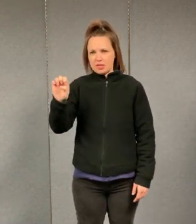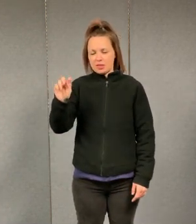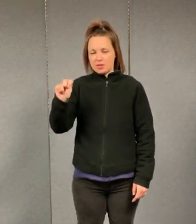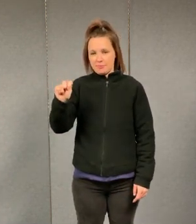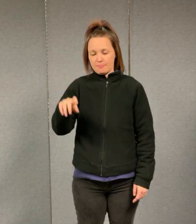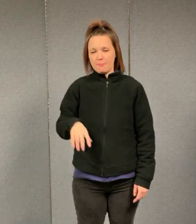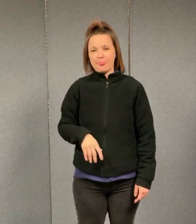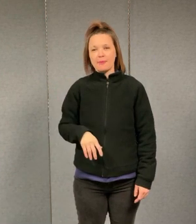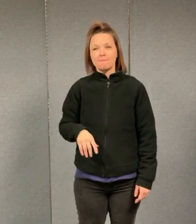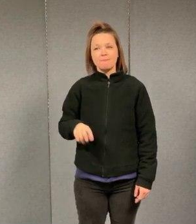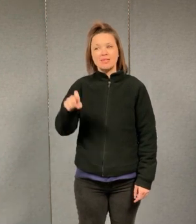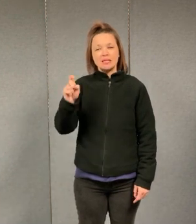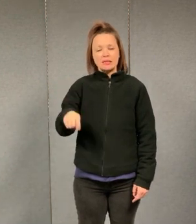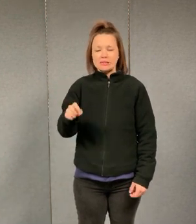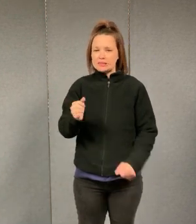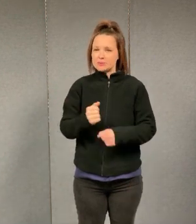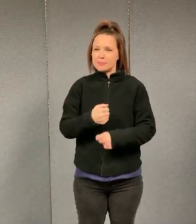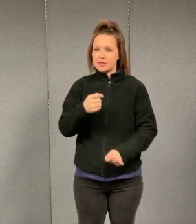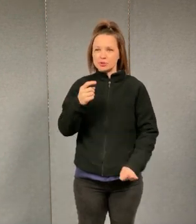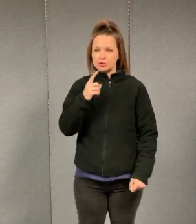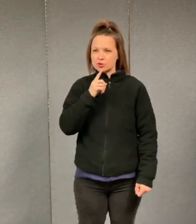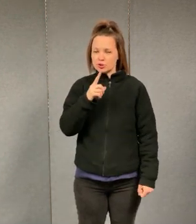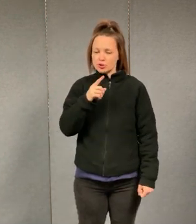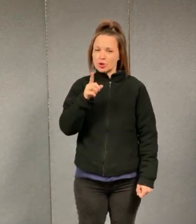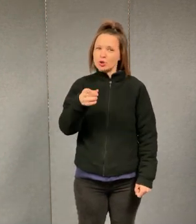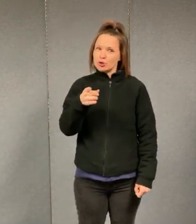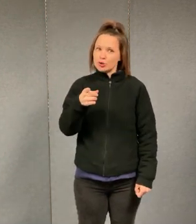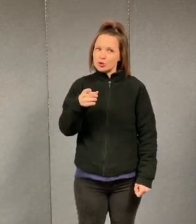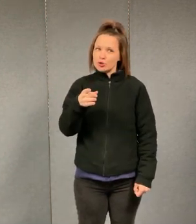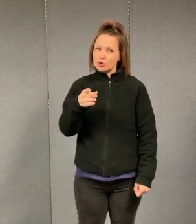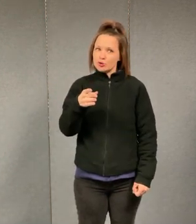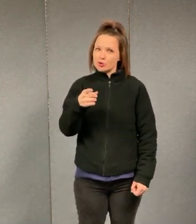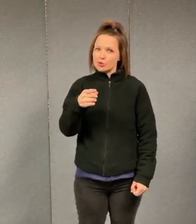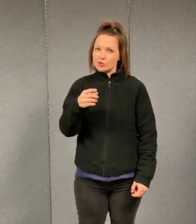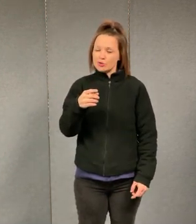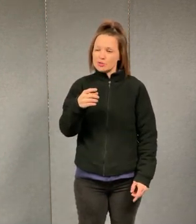Oops, there's the bell. We'll just have to pick up where we left off tomorrow.